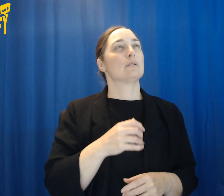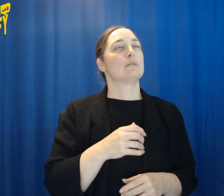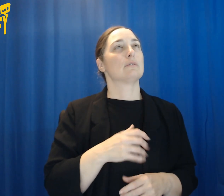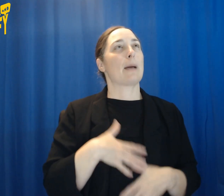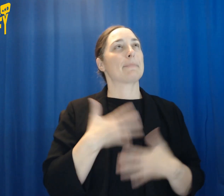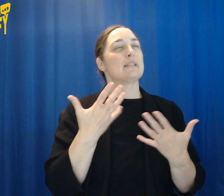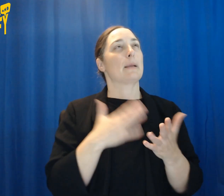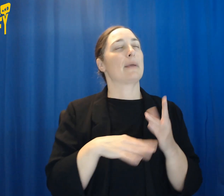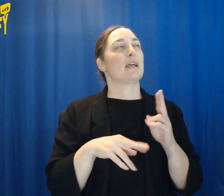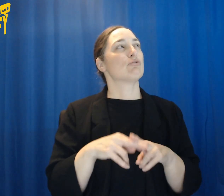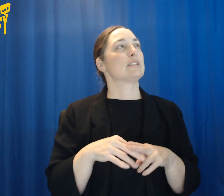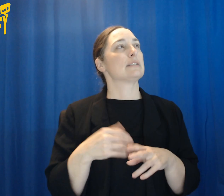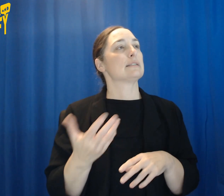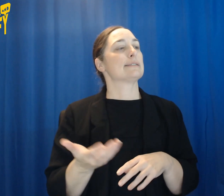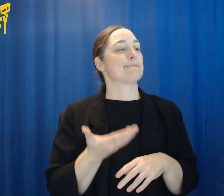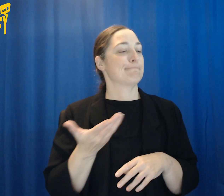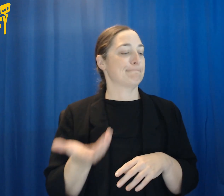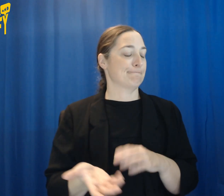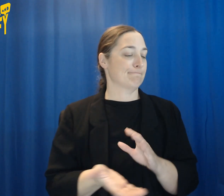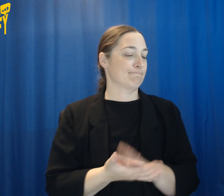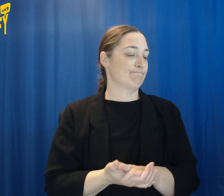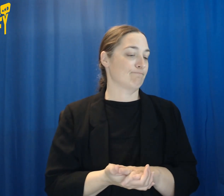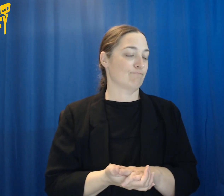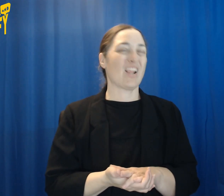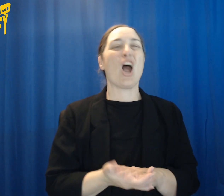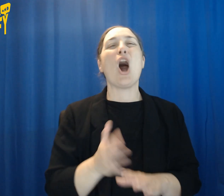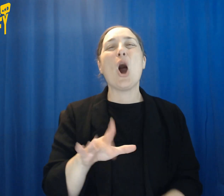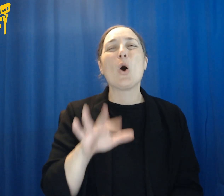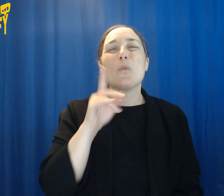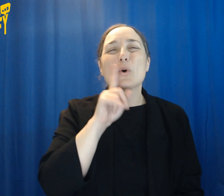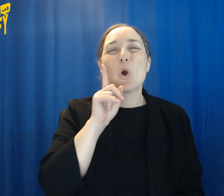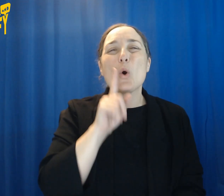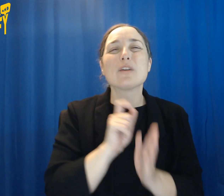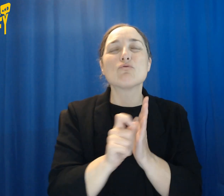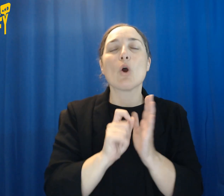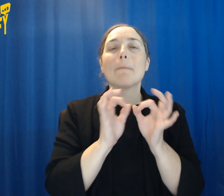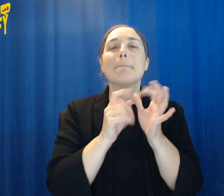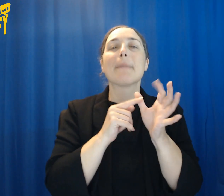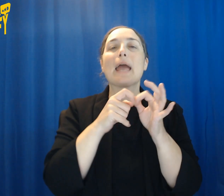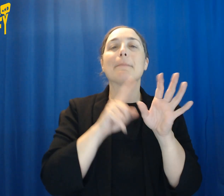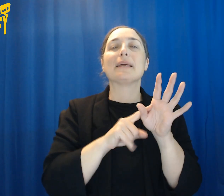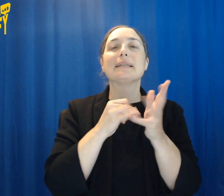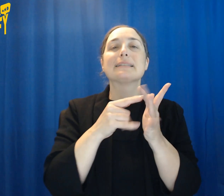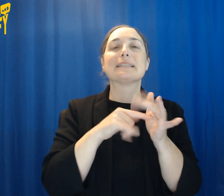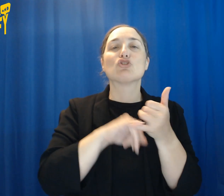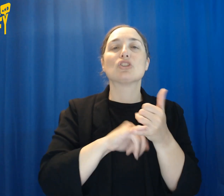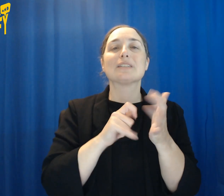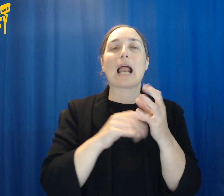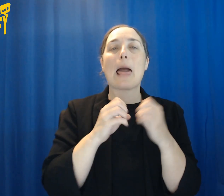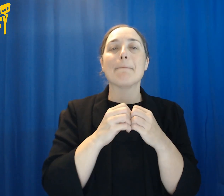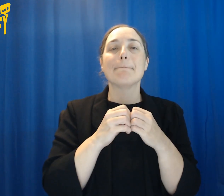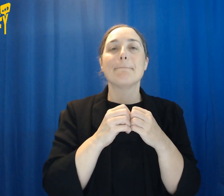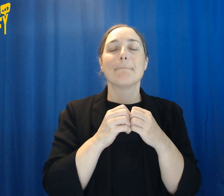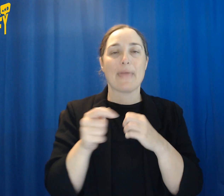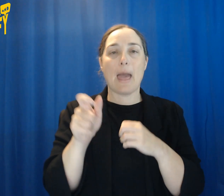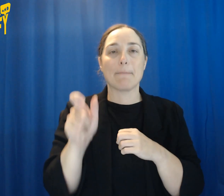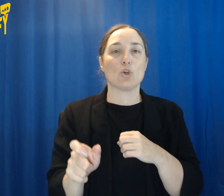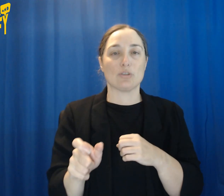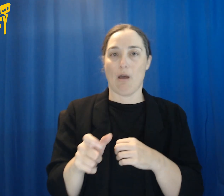so schmaltzy. Oh, the girl who wrote The Babysitter's Club. They're not going to upset their parents. Perfect reference for me. I love